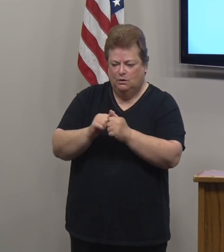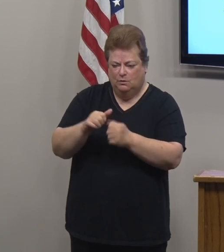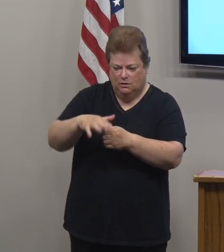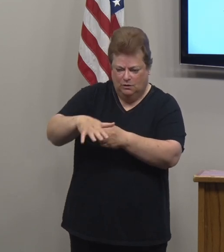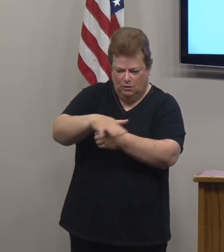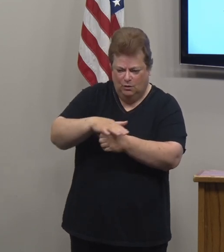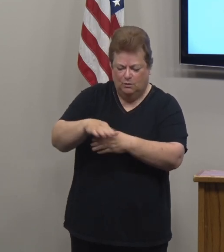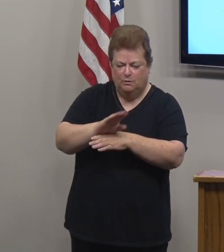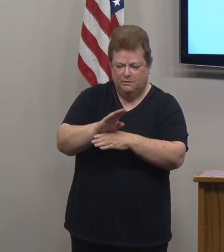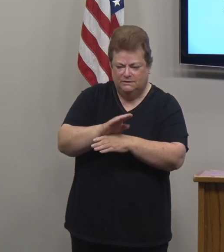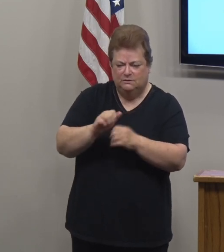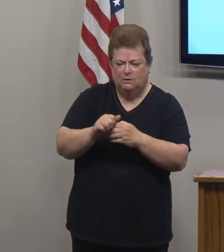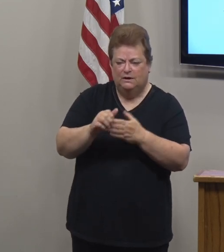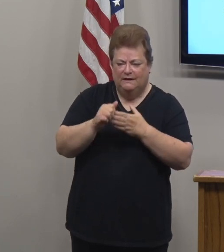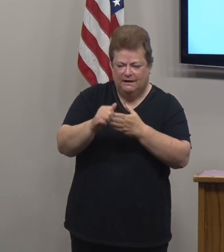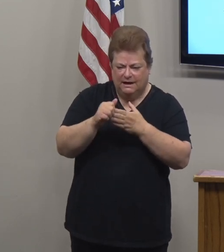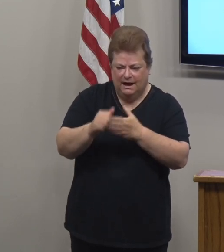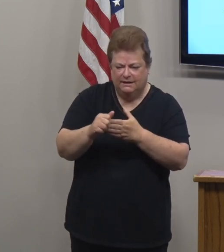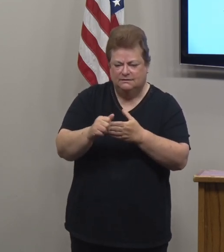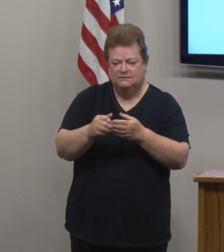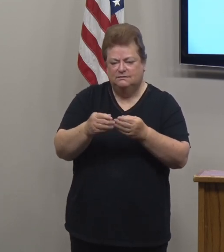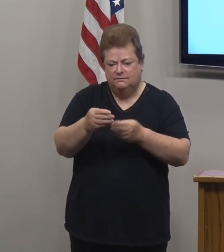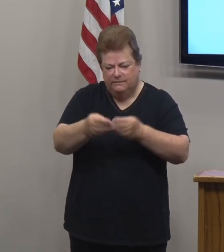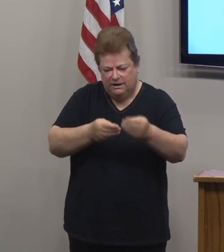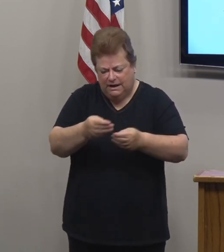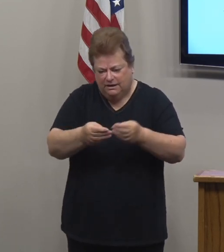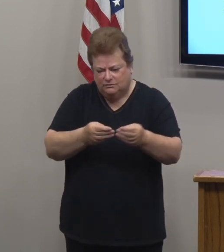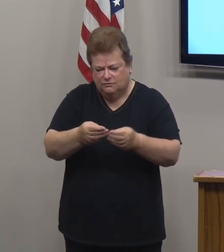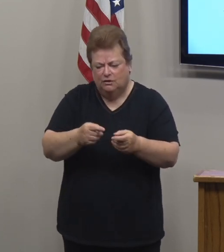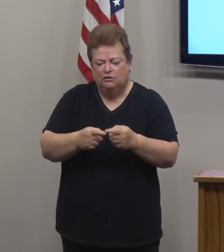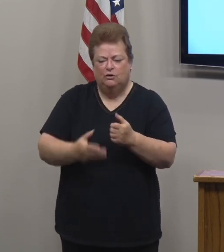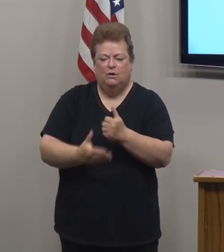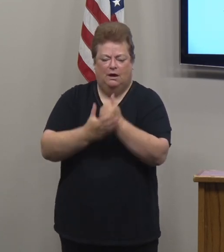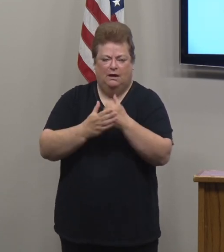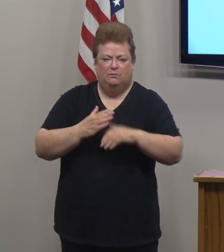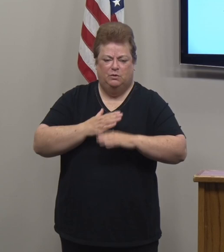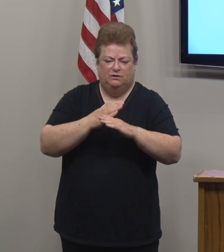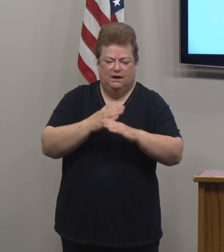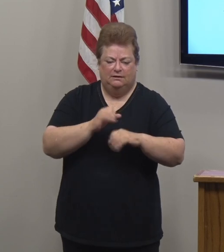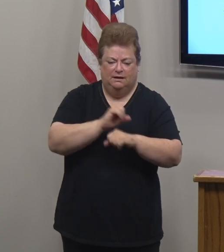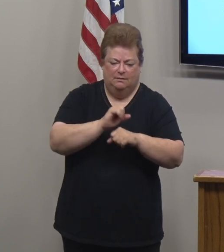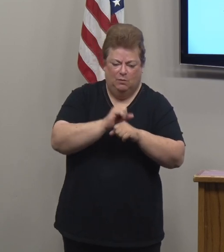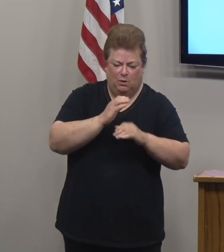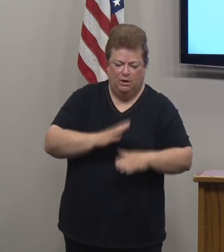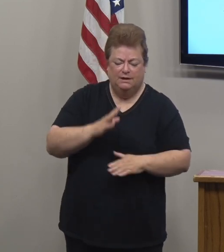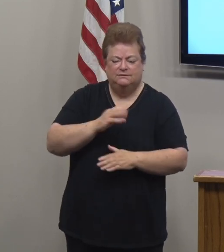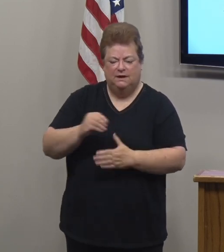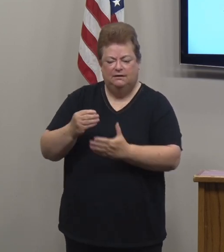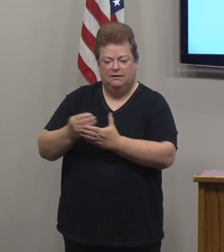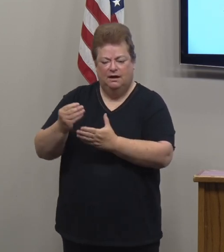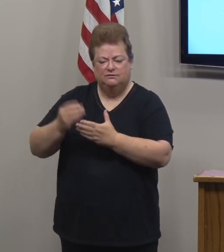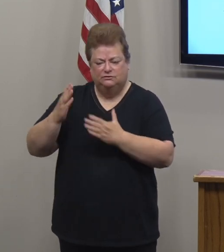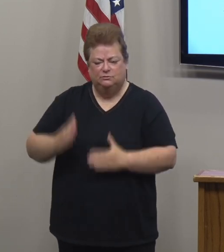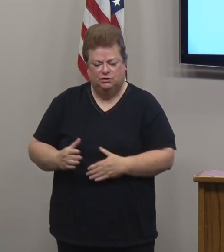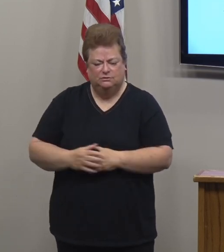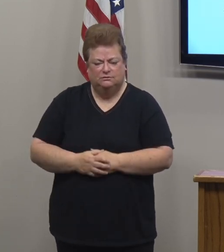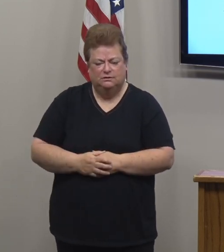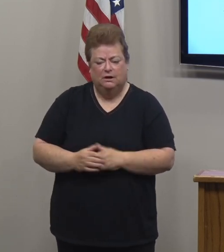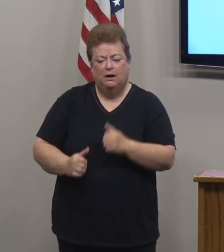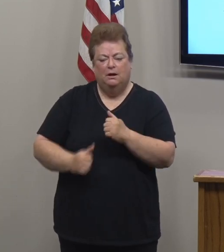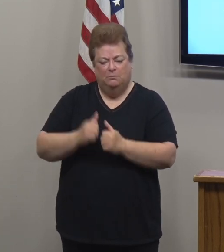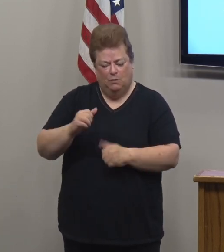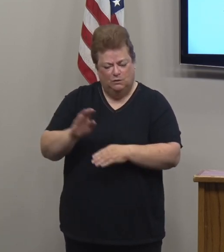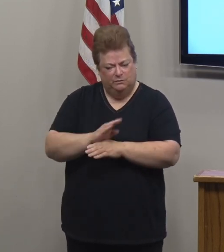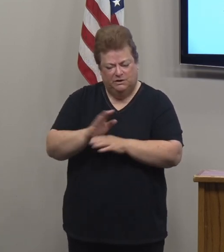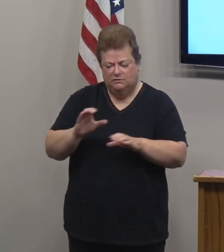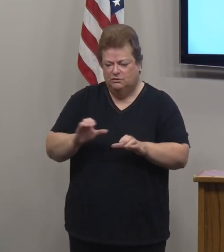businesses with guidance and mitigation strategies to best protect their employees and customers. Most businesses are doing a